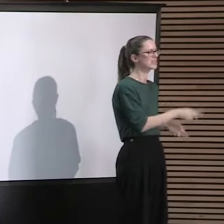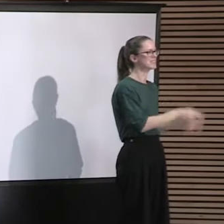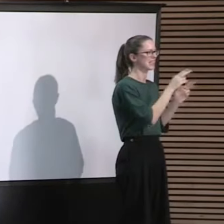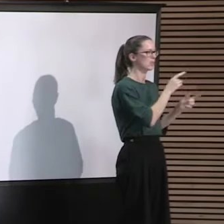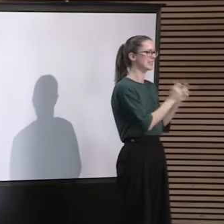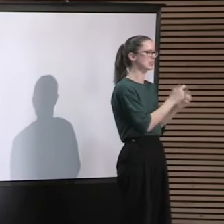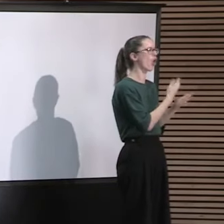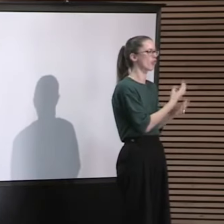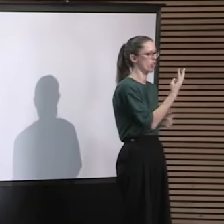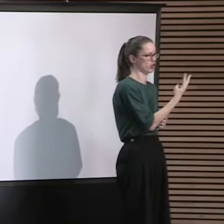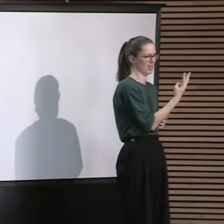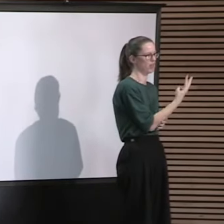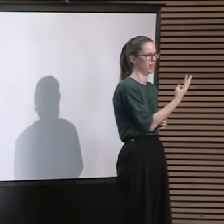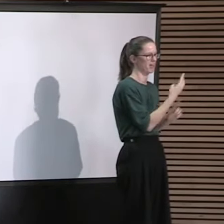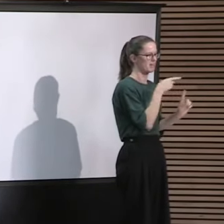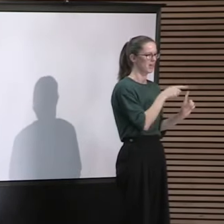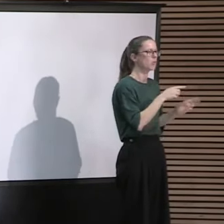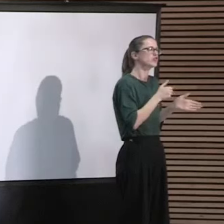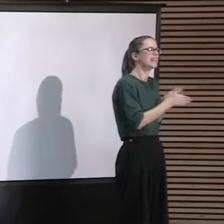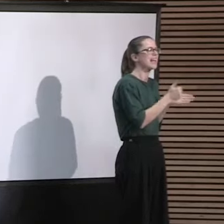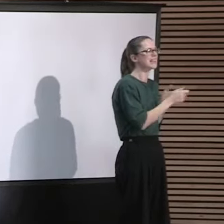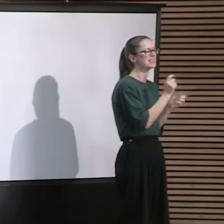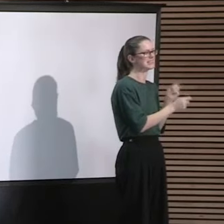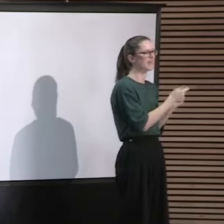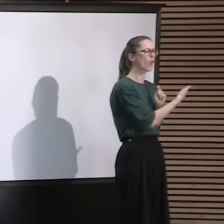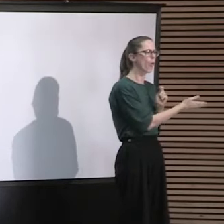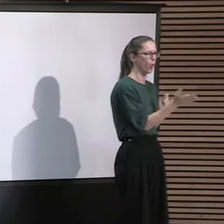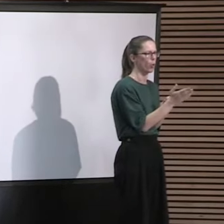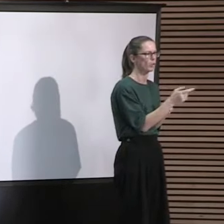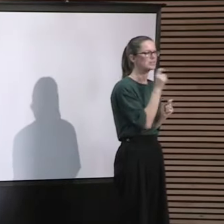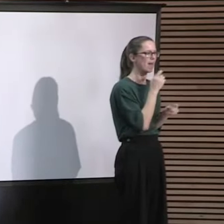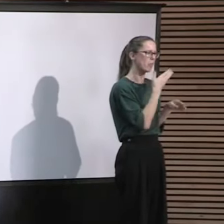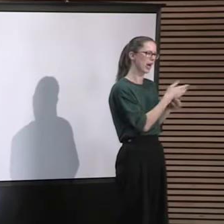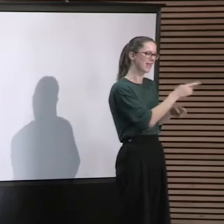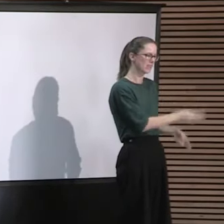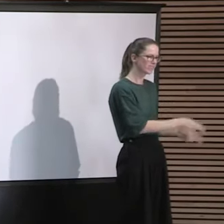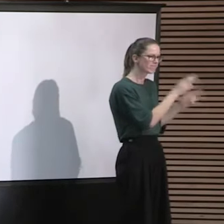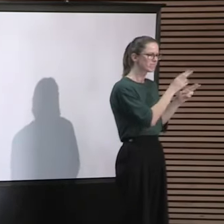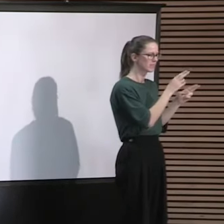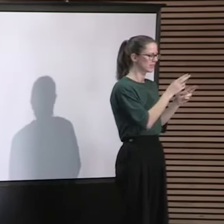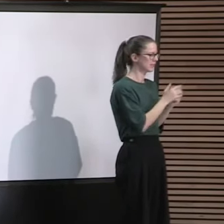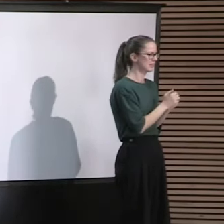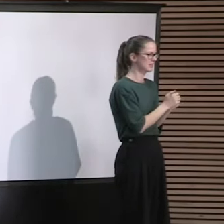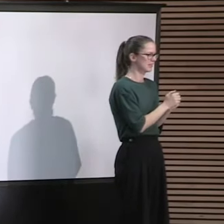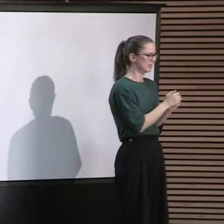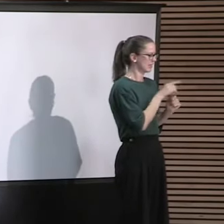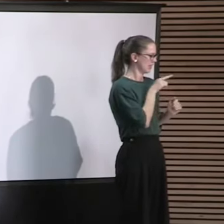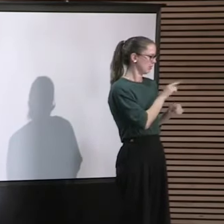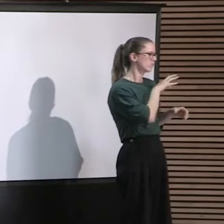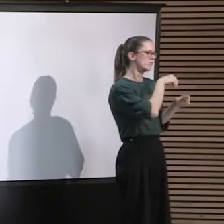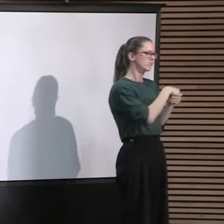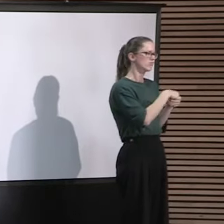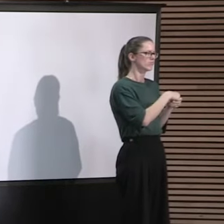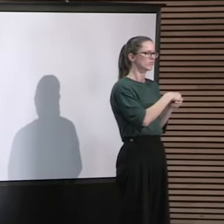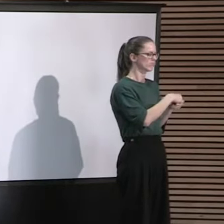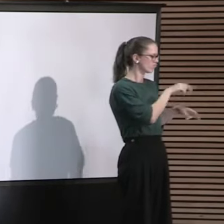that was part of the routine testing regime that we have been putting in place, which is he was picked up as part of the